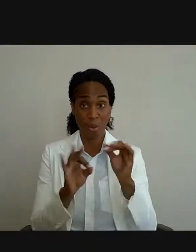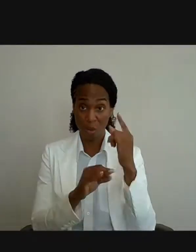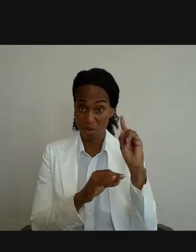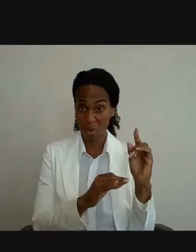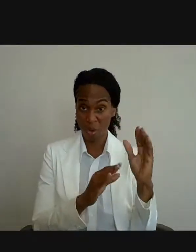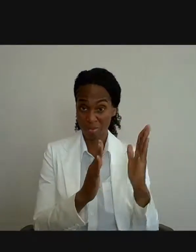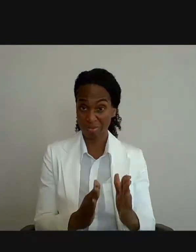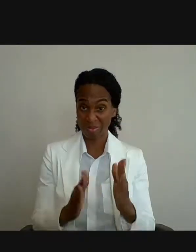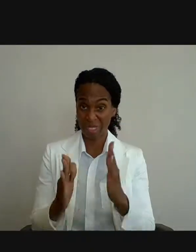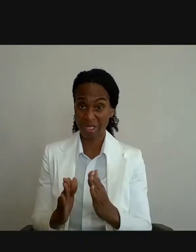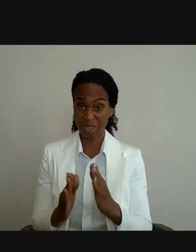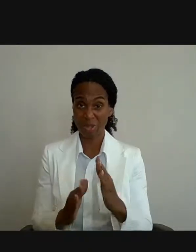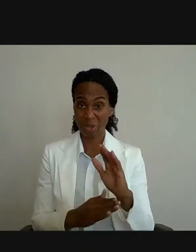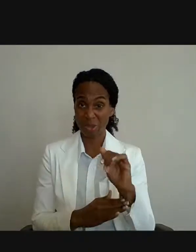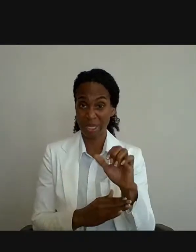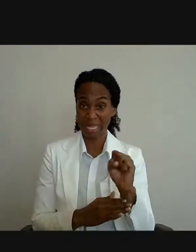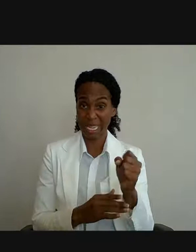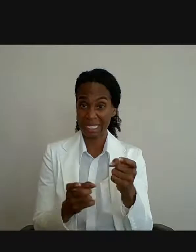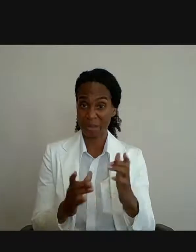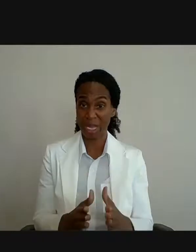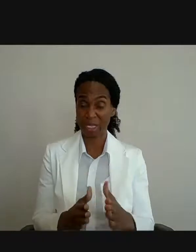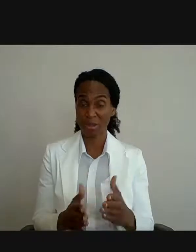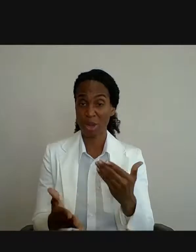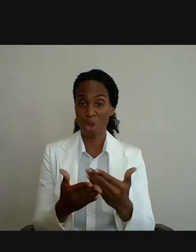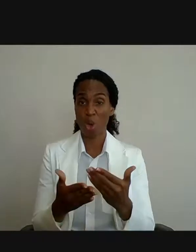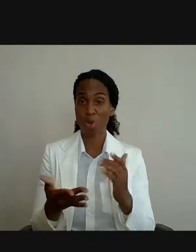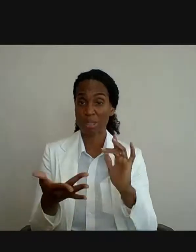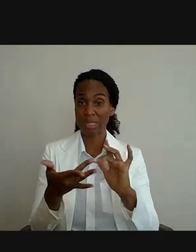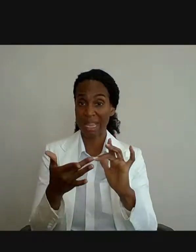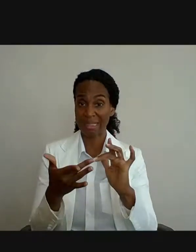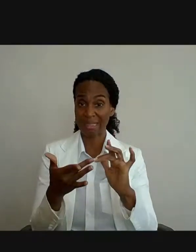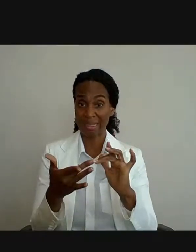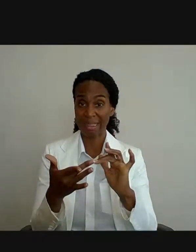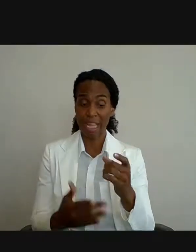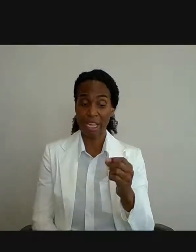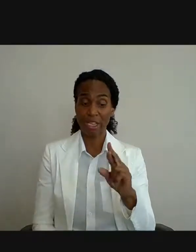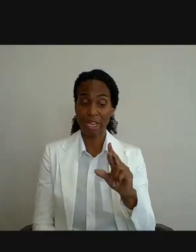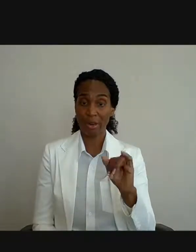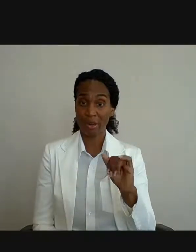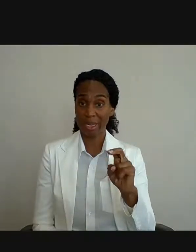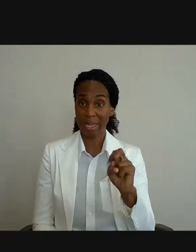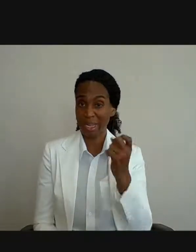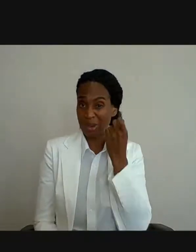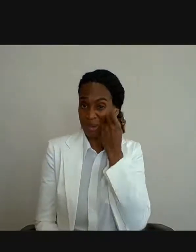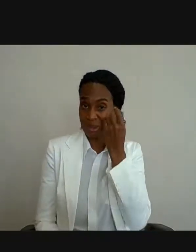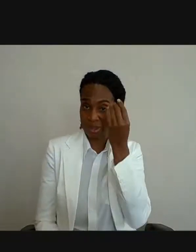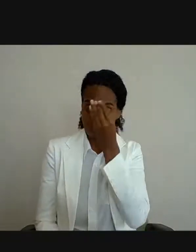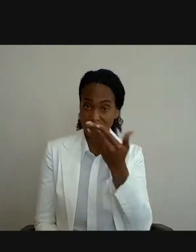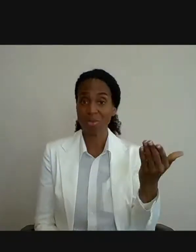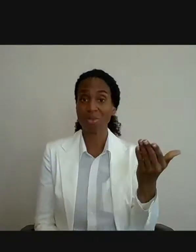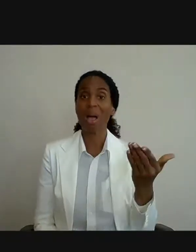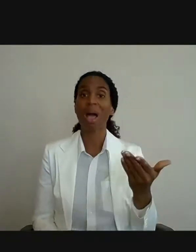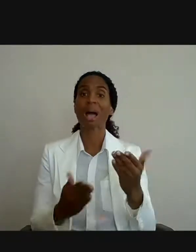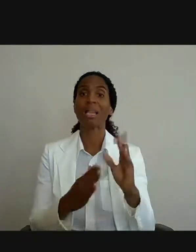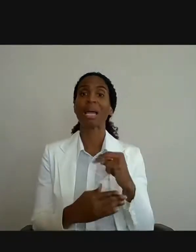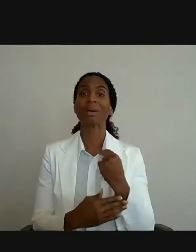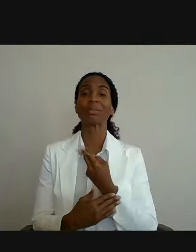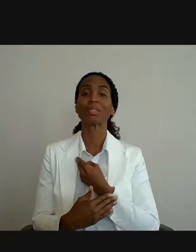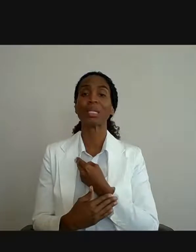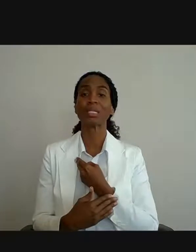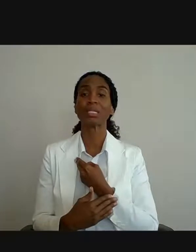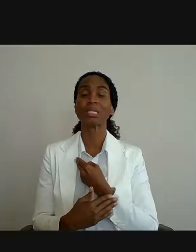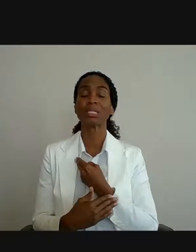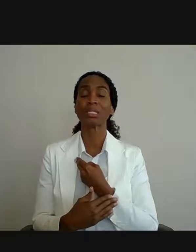case management and close contacts, but as Dr. Caine mentioned, this allows us to have